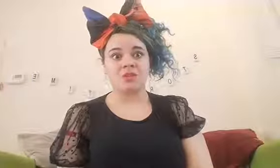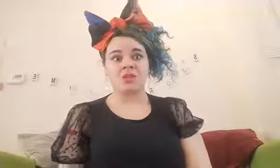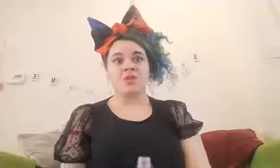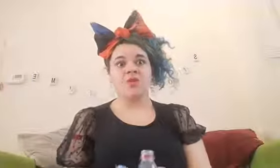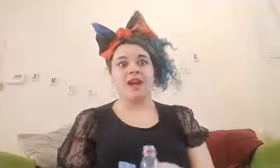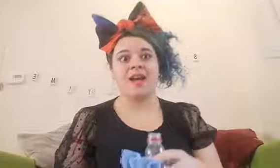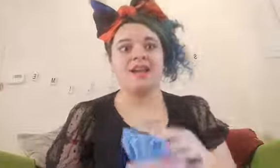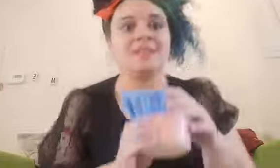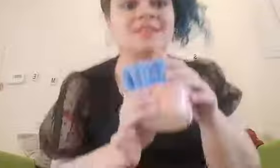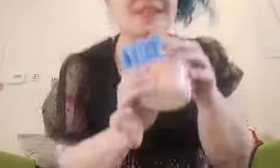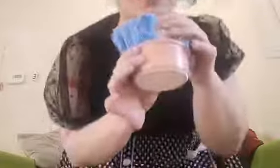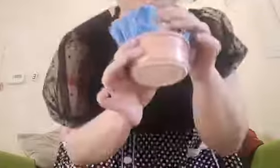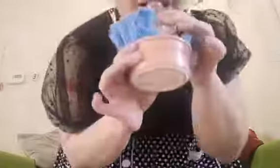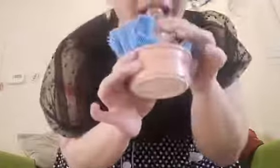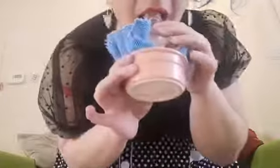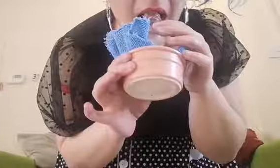your hands. Are you ready?